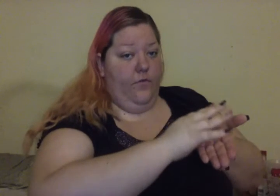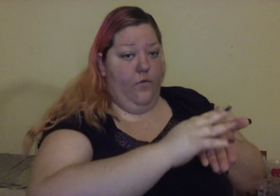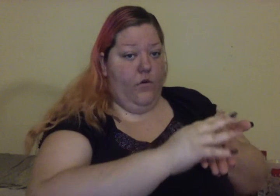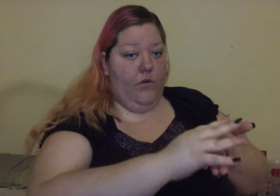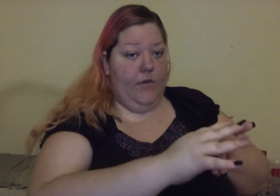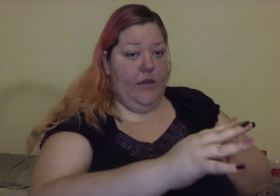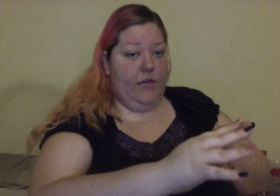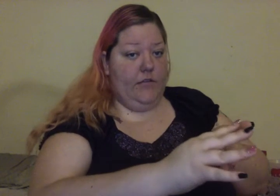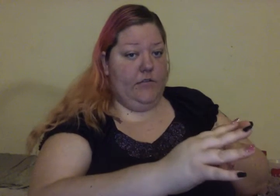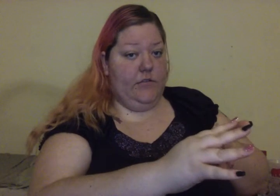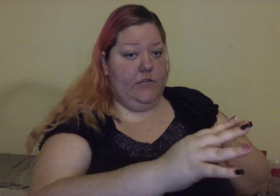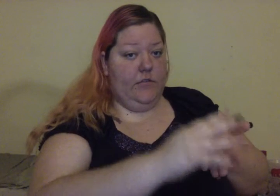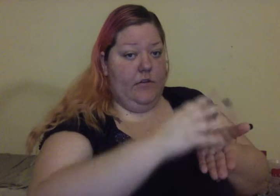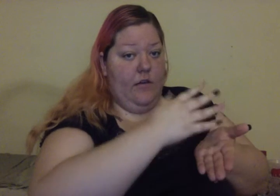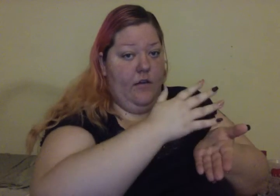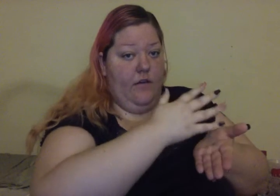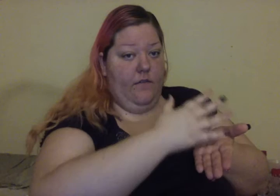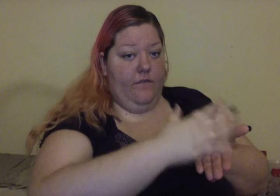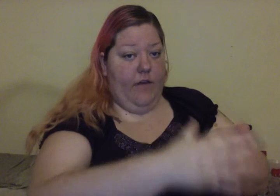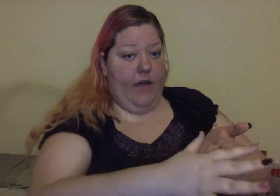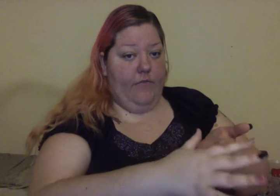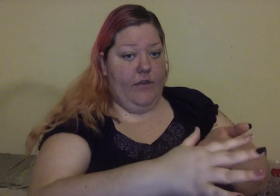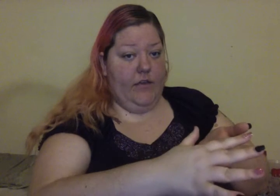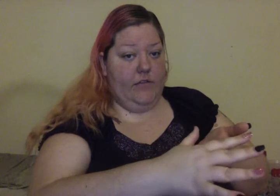4 weeks, 5 weeks,